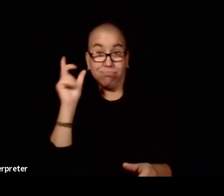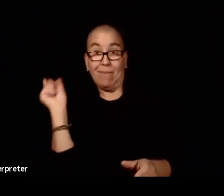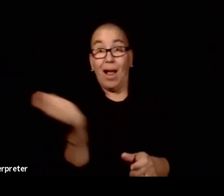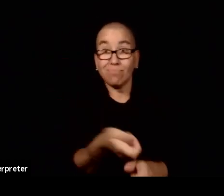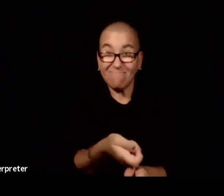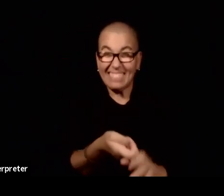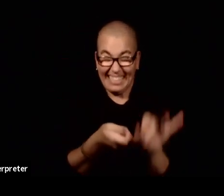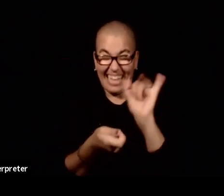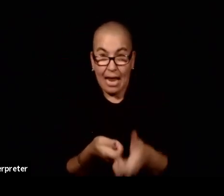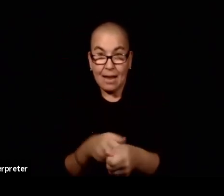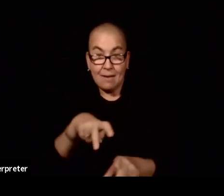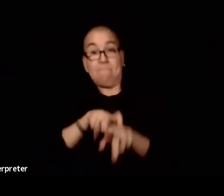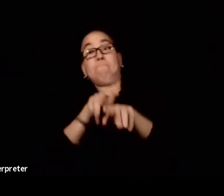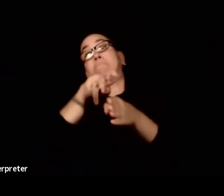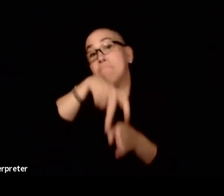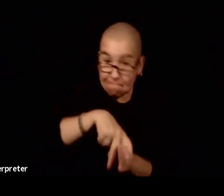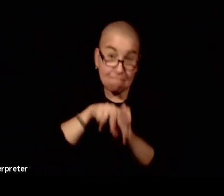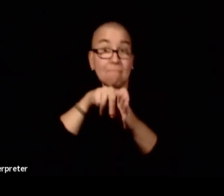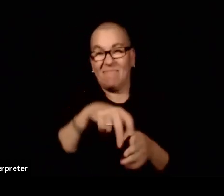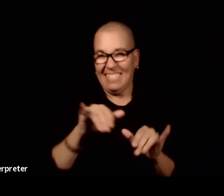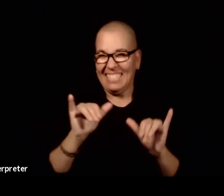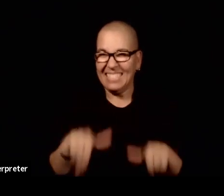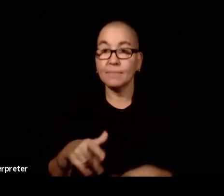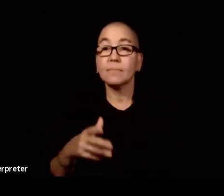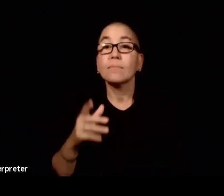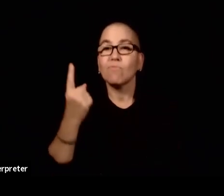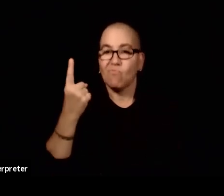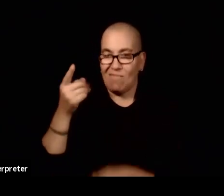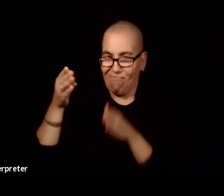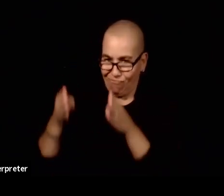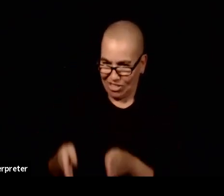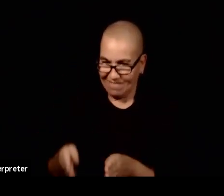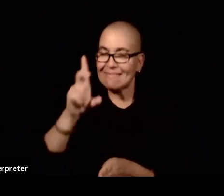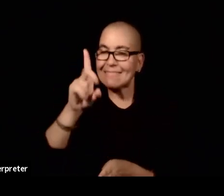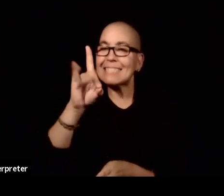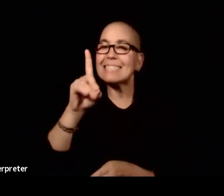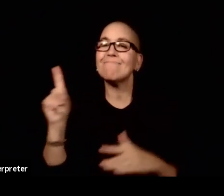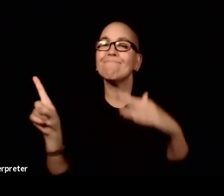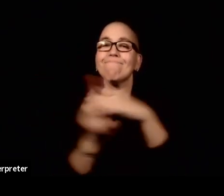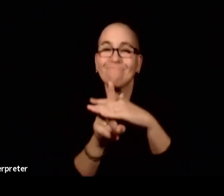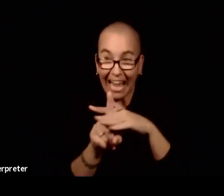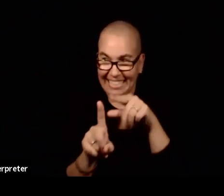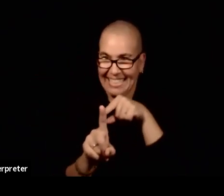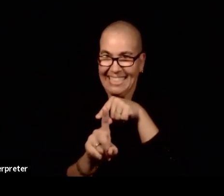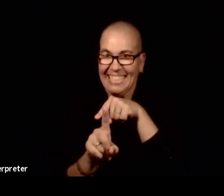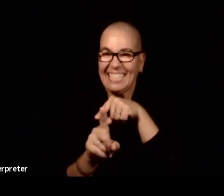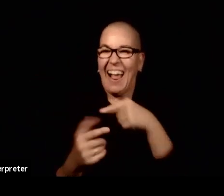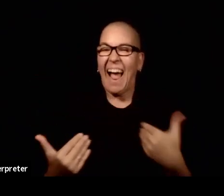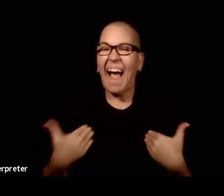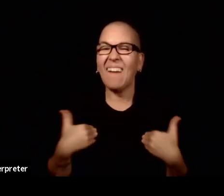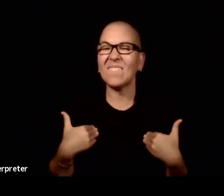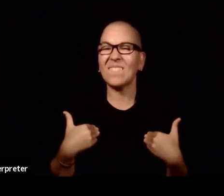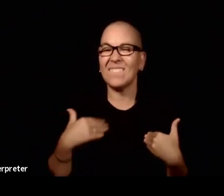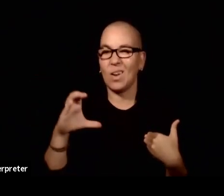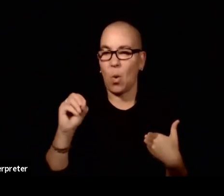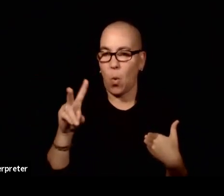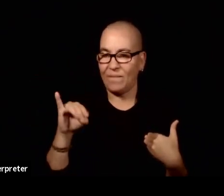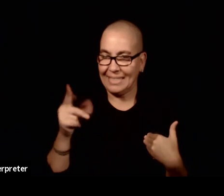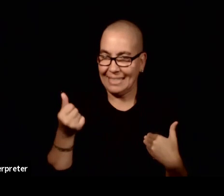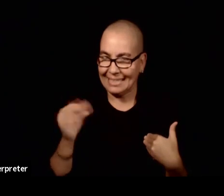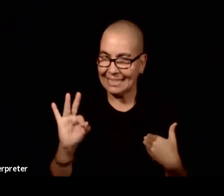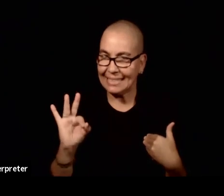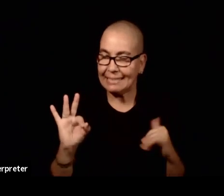person who attended that rodeo has tested positive for COVID-19 following the event, and it was determined